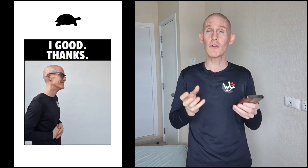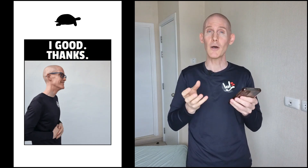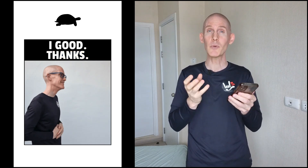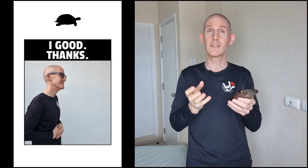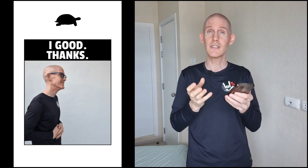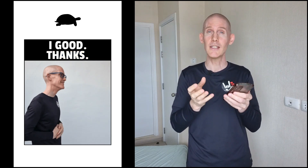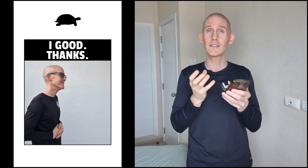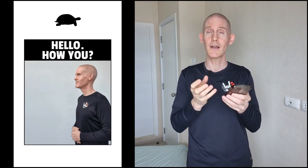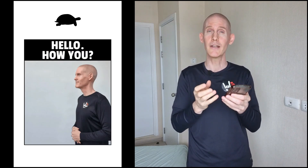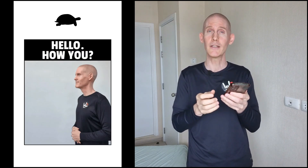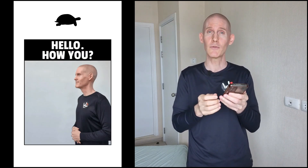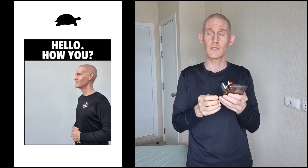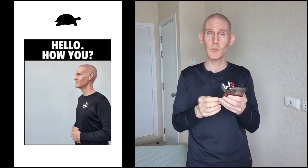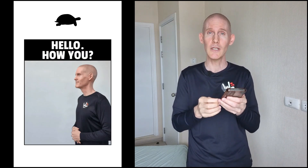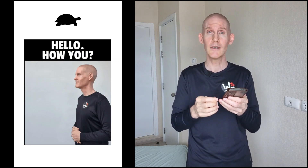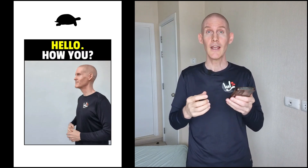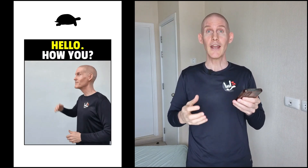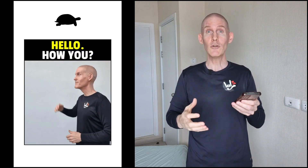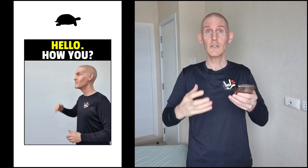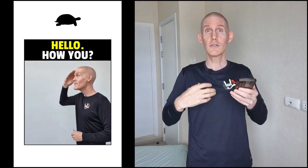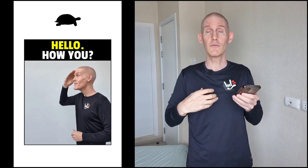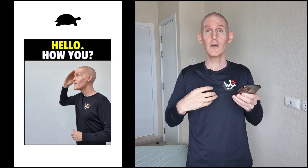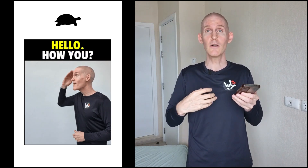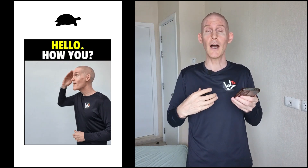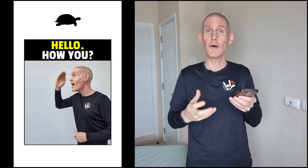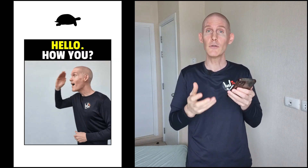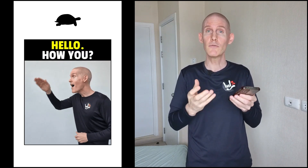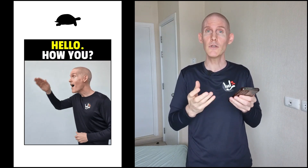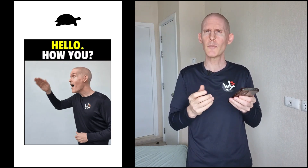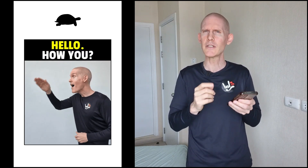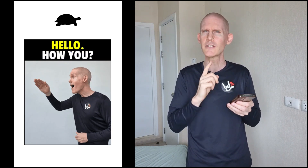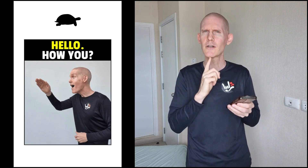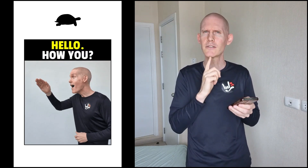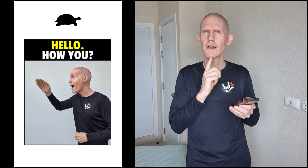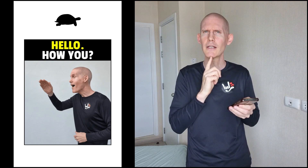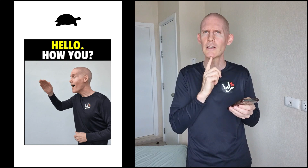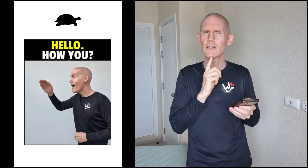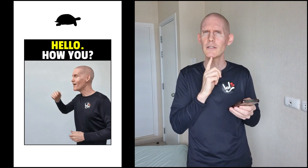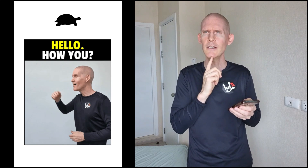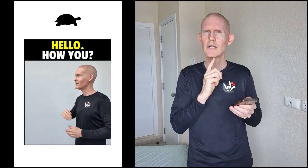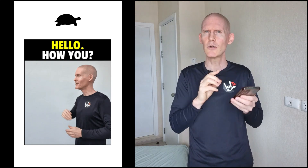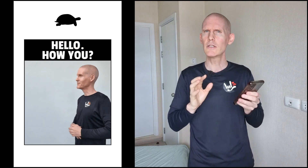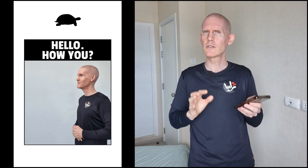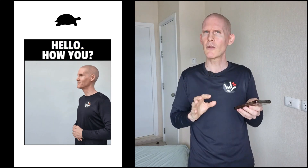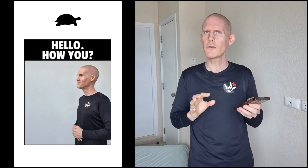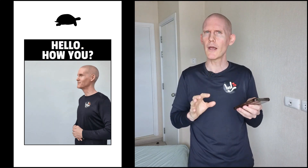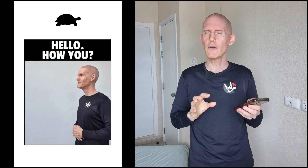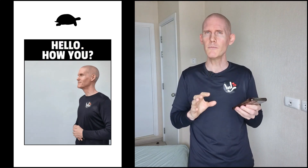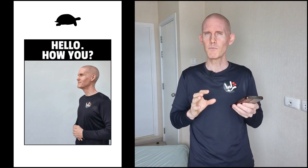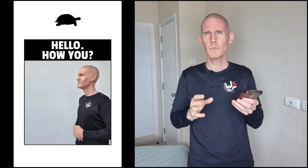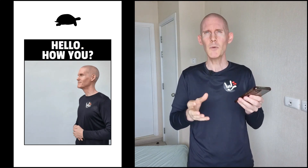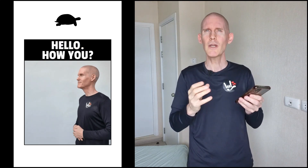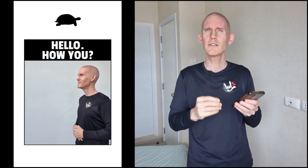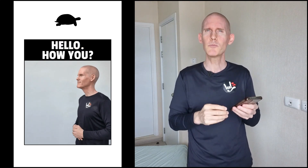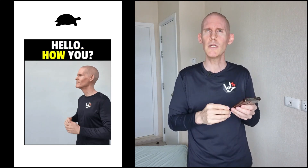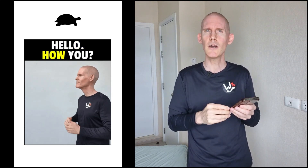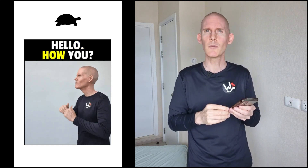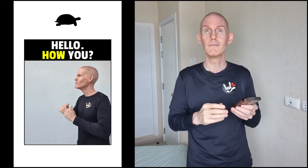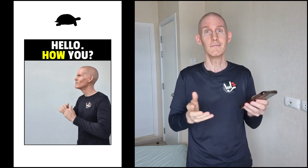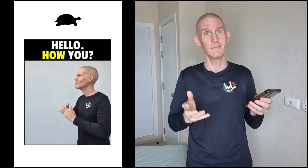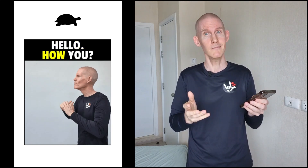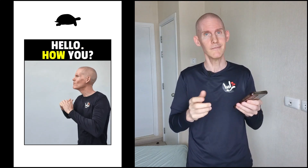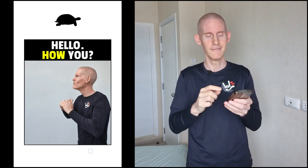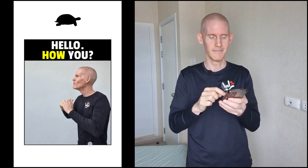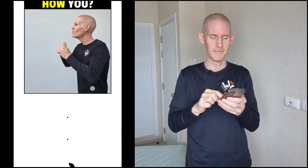can level up and see it signed at different speeds. And you can just feel, how do you feel? Am I still signing clearly? Do I need to slow down? Maybe I can speed